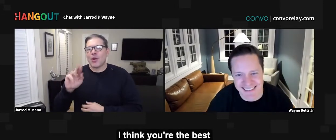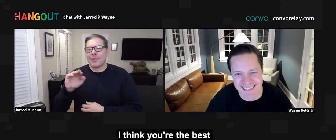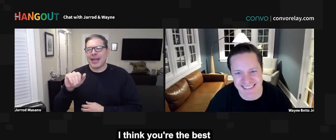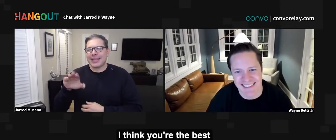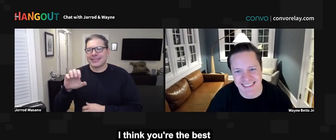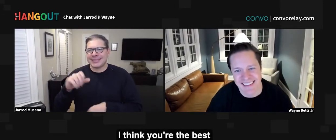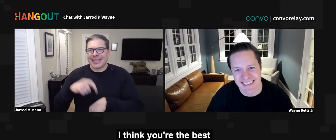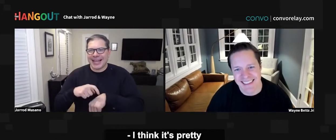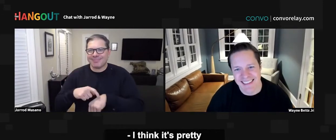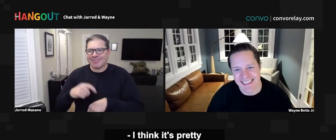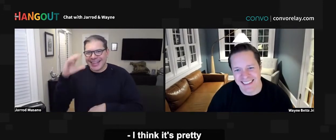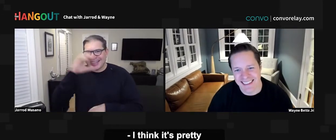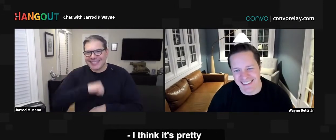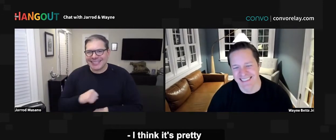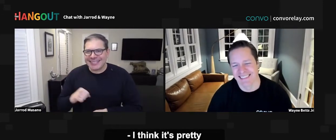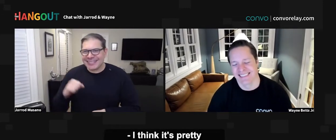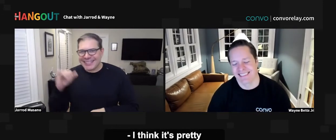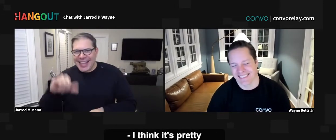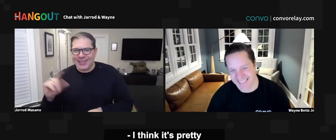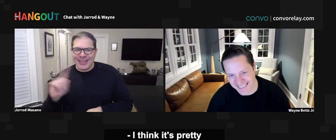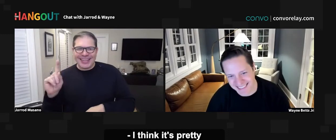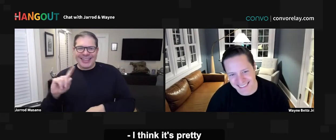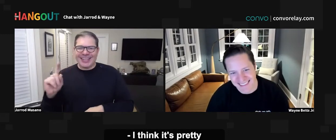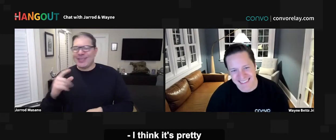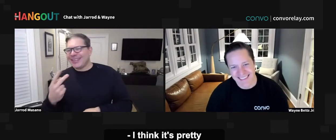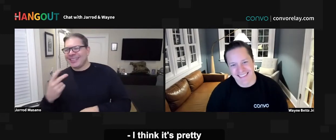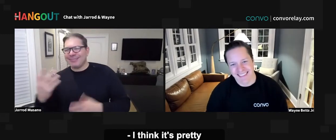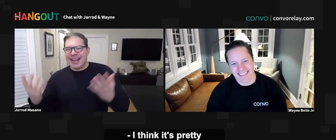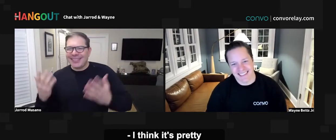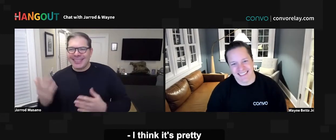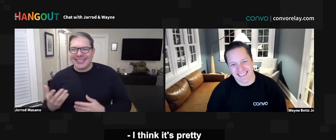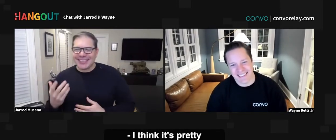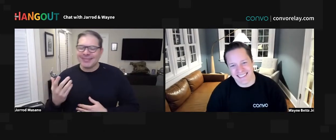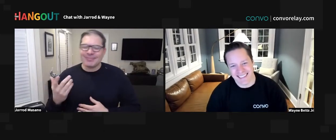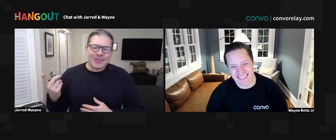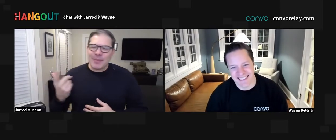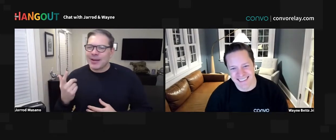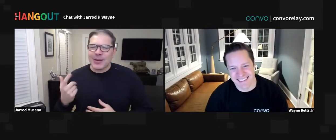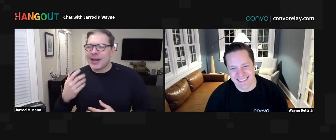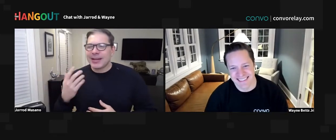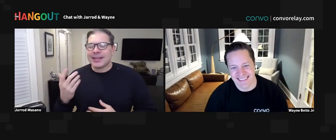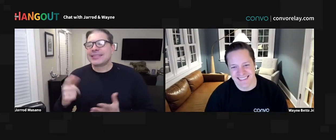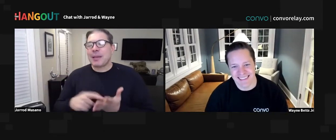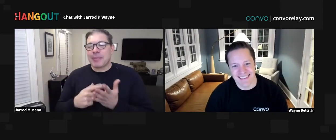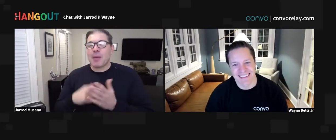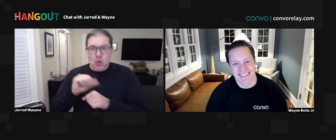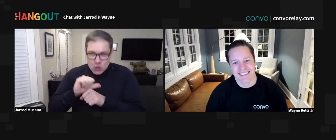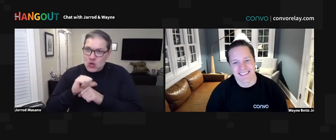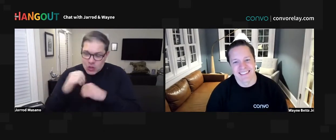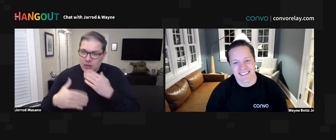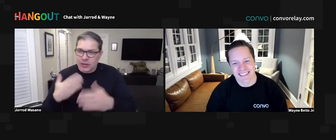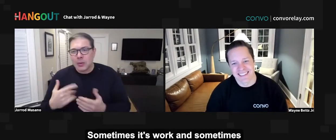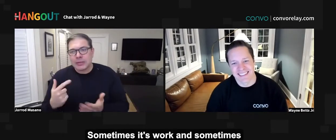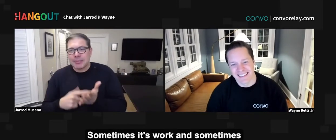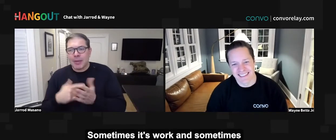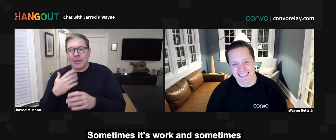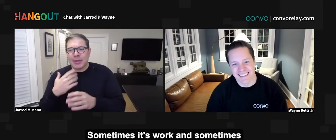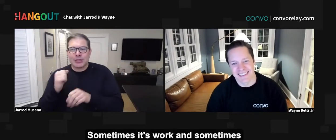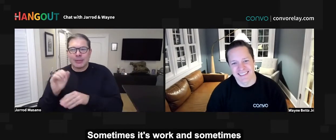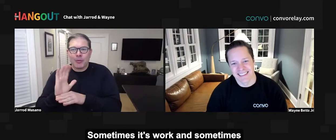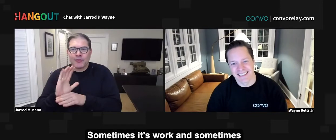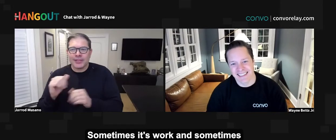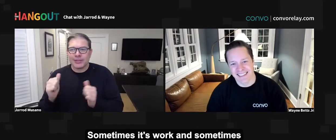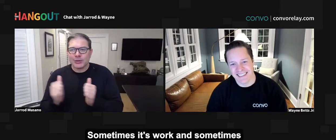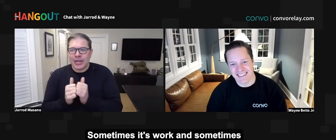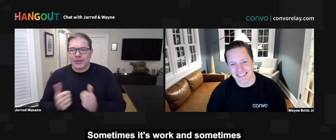person to describe it. I think it's pretty much a bromance. you know, sometimes